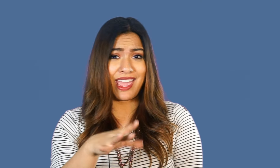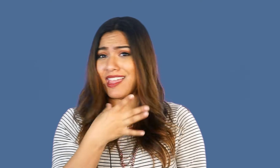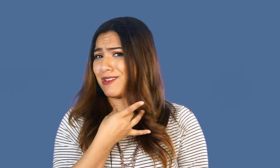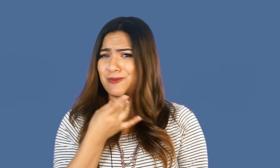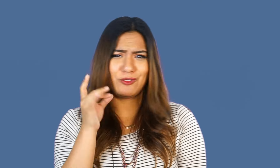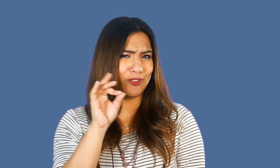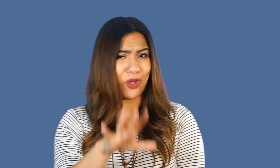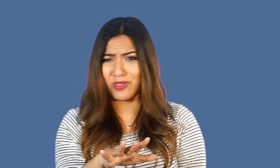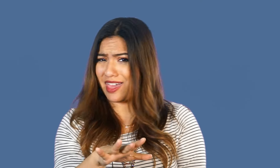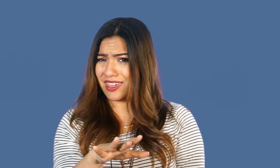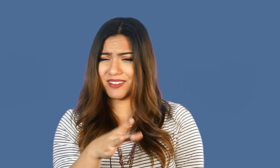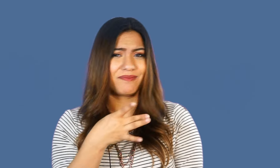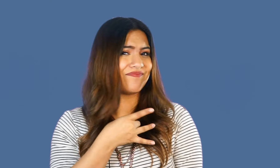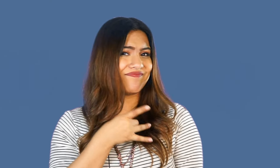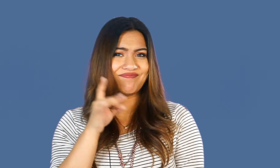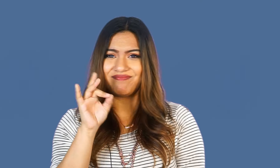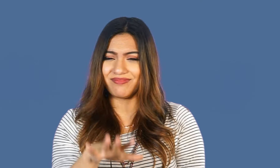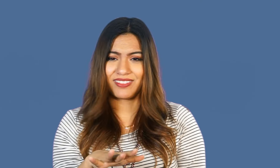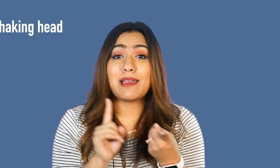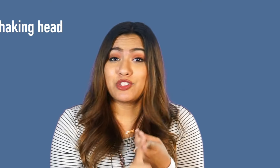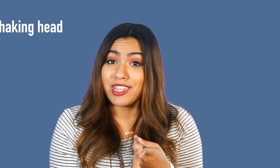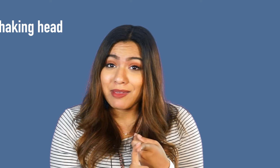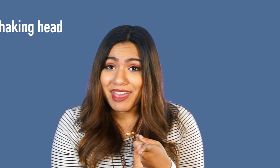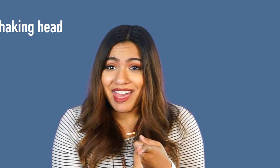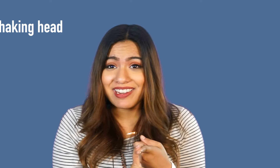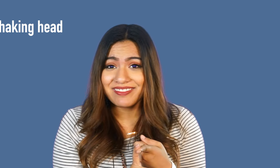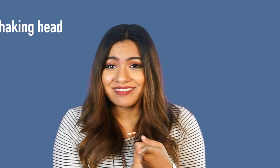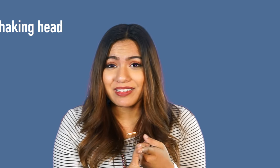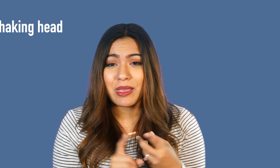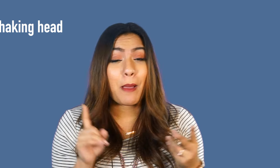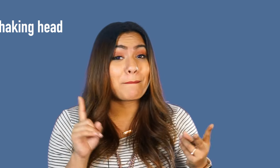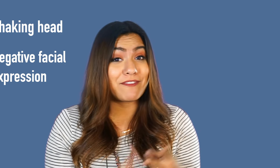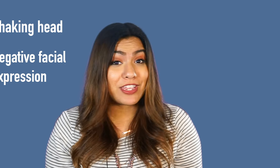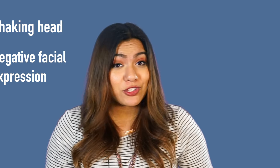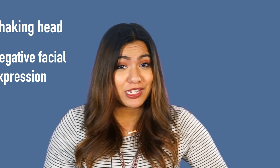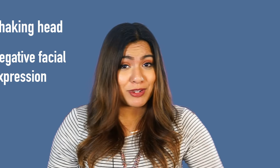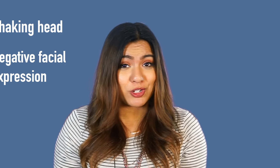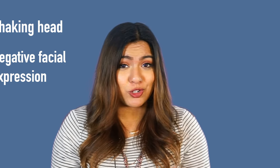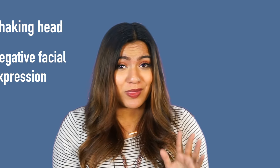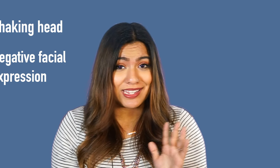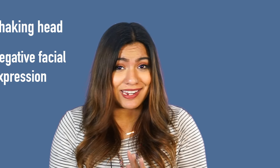say don't like. I'm shaking my head. My facial expressions show that it's a